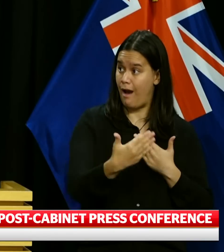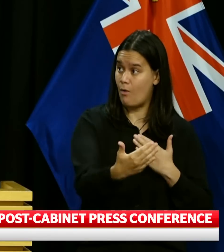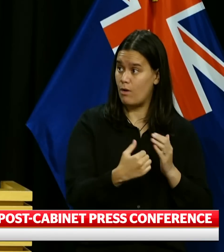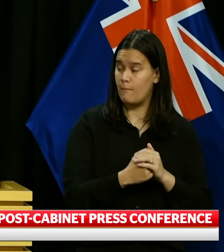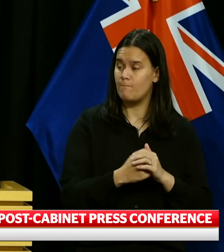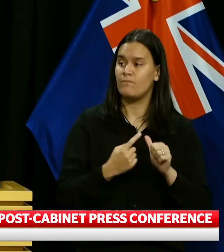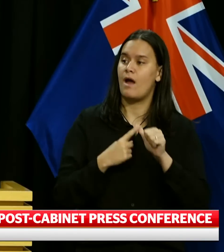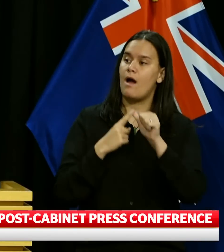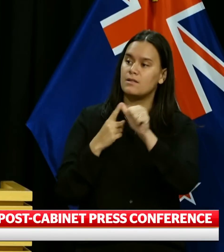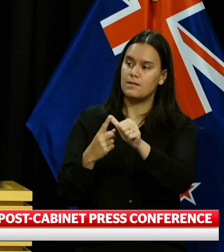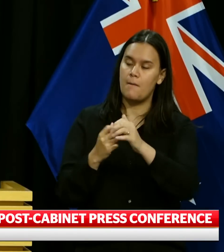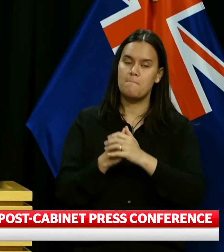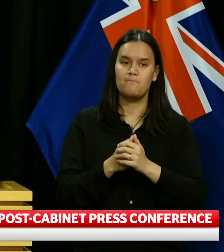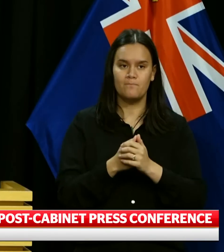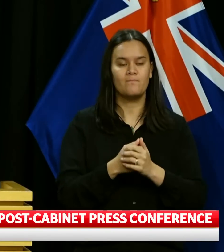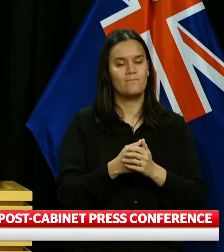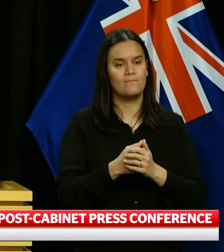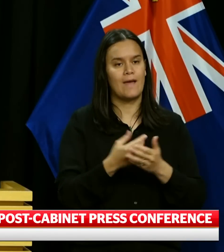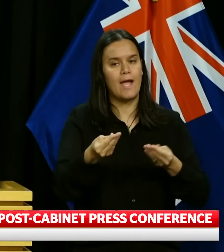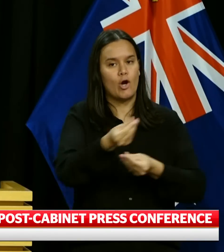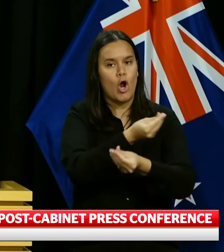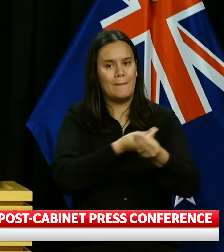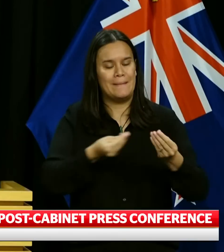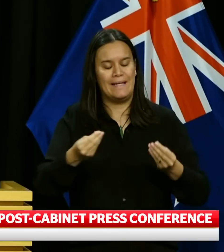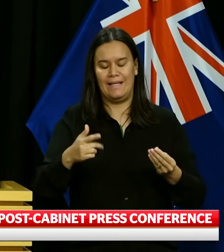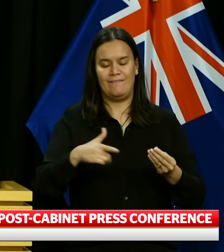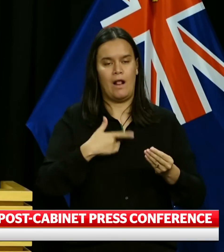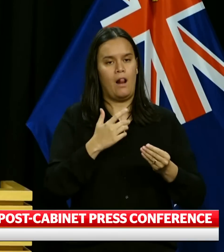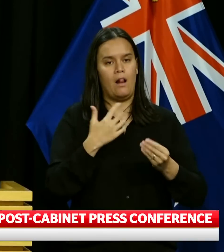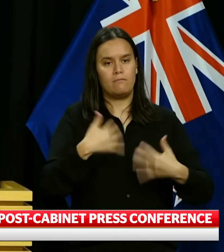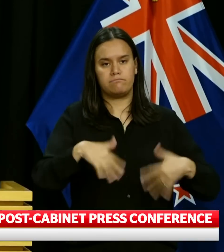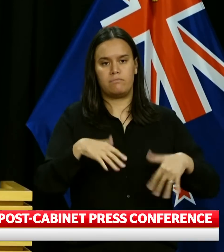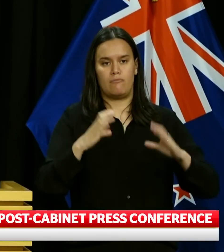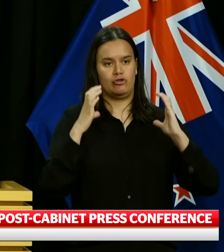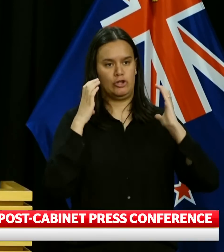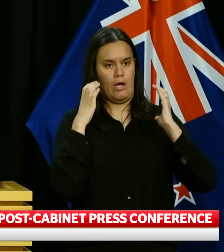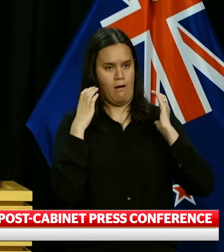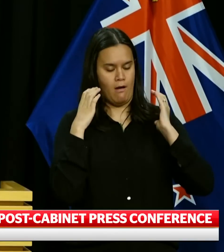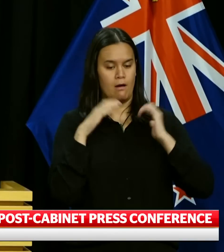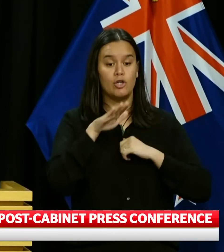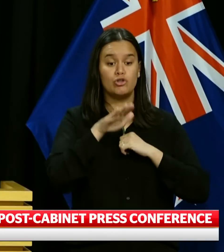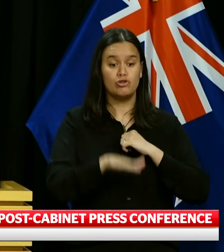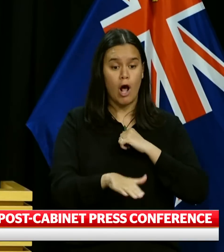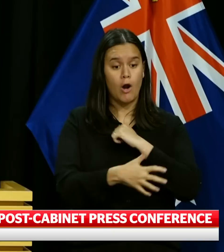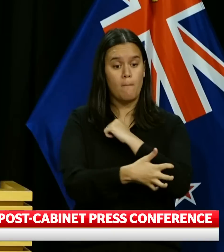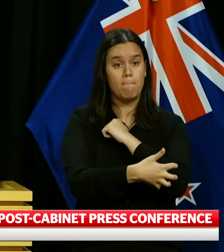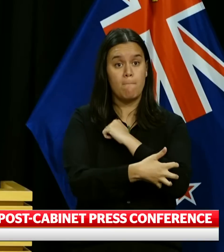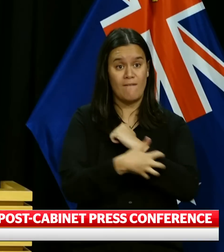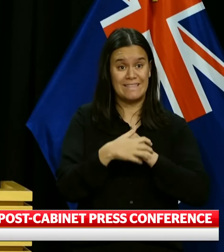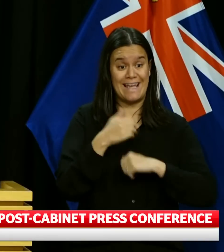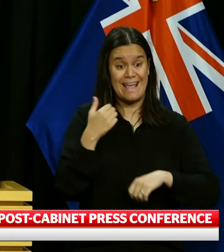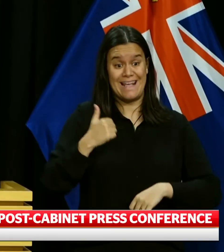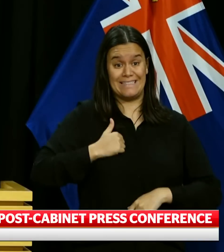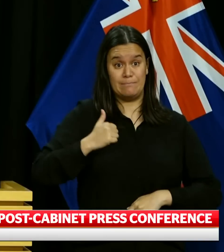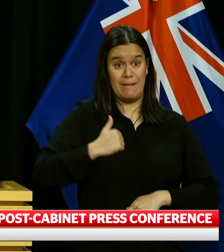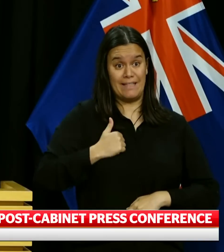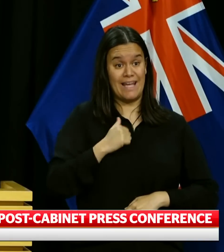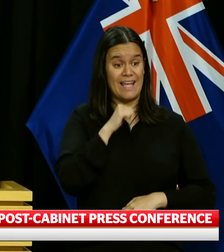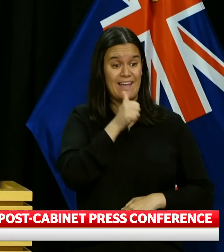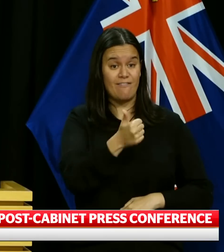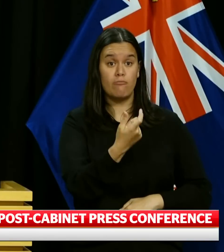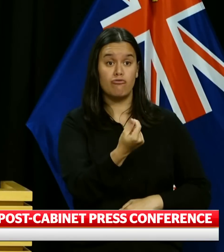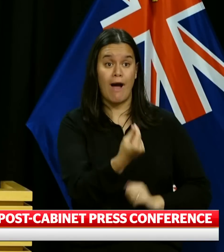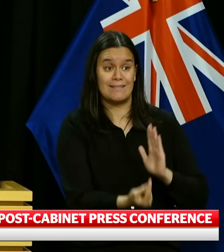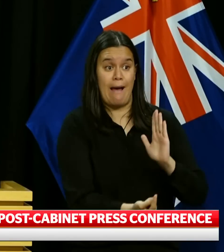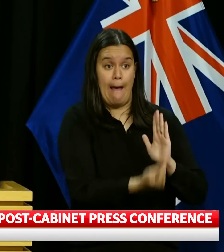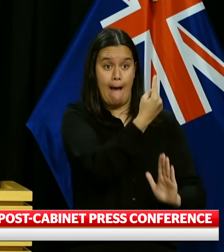seen economic pressure in the way that we're seeing now, we've typically seen child poverty numbers get worse. They haven't gotten worse yet. That shows that we